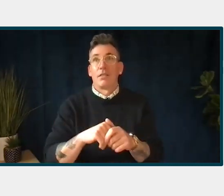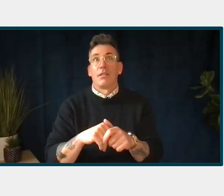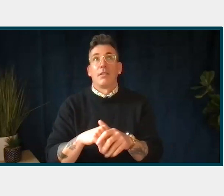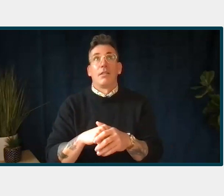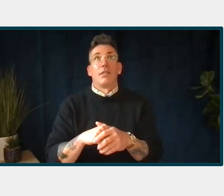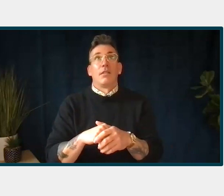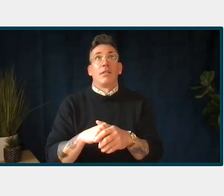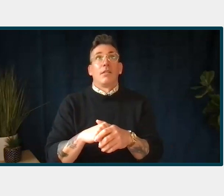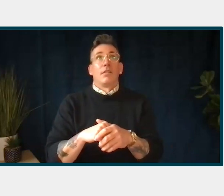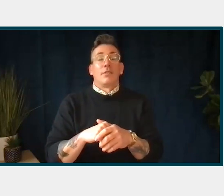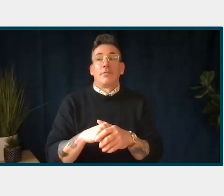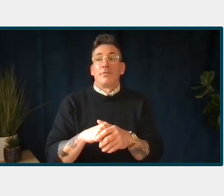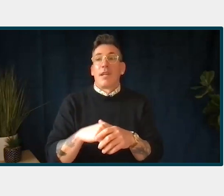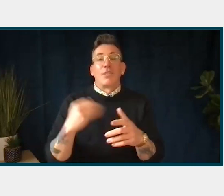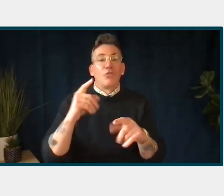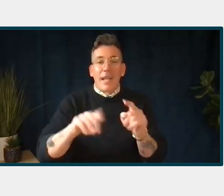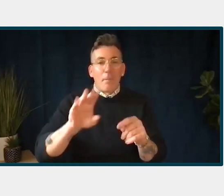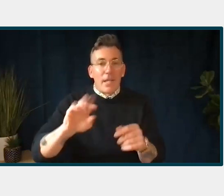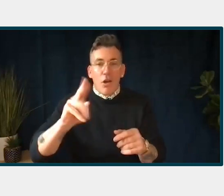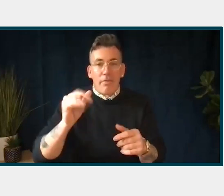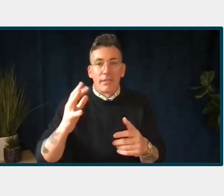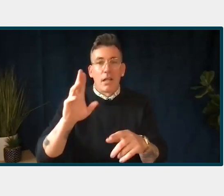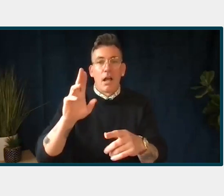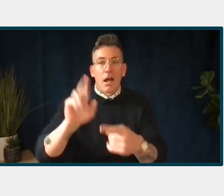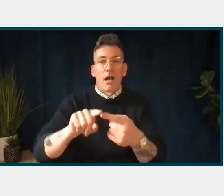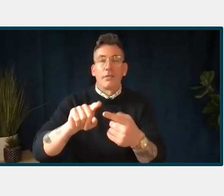up and that it needs to be authentically.